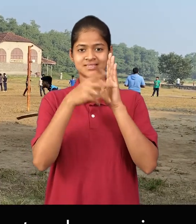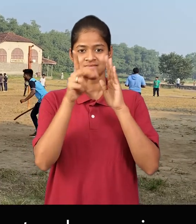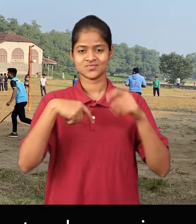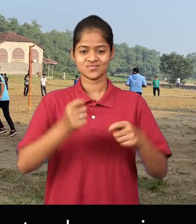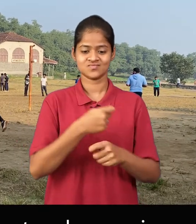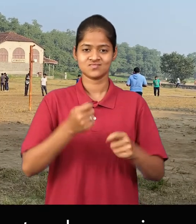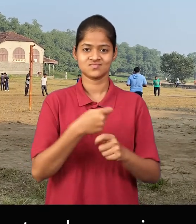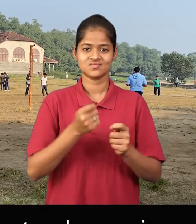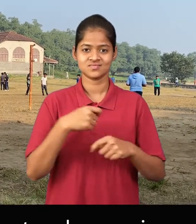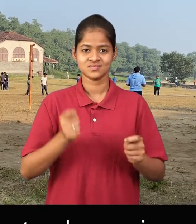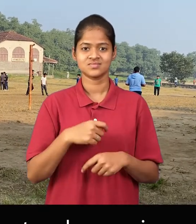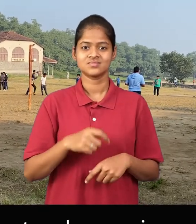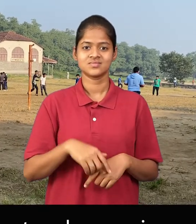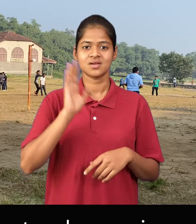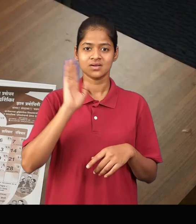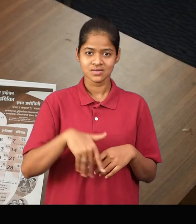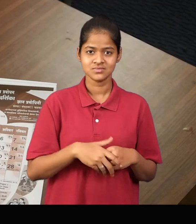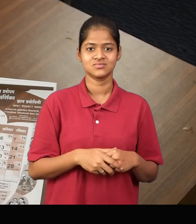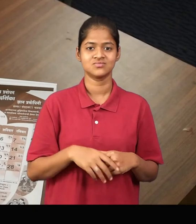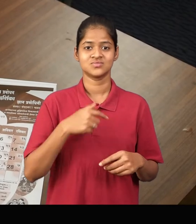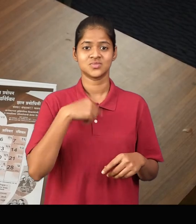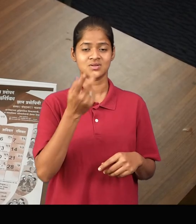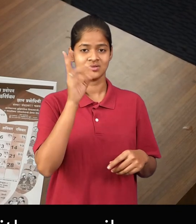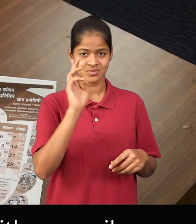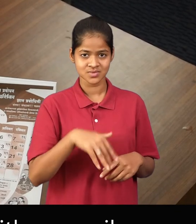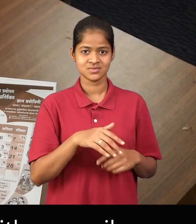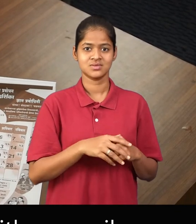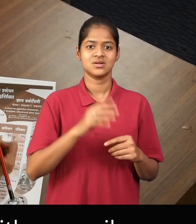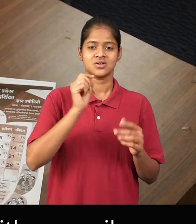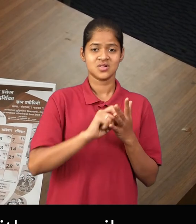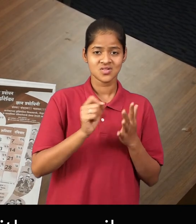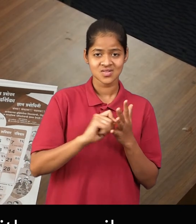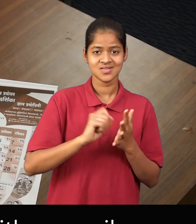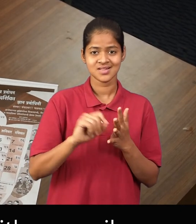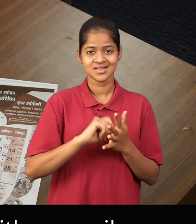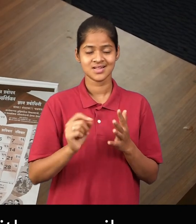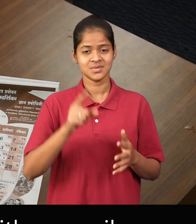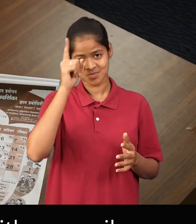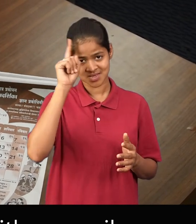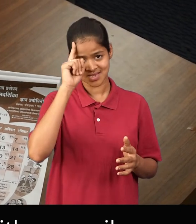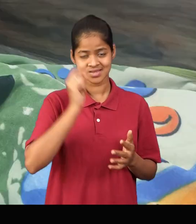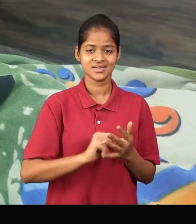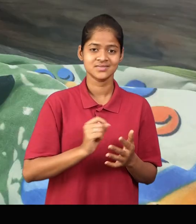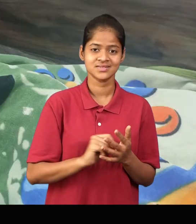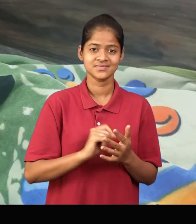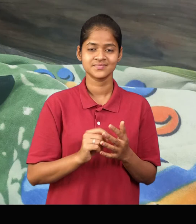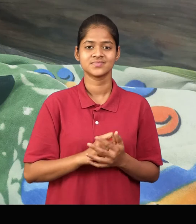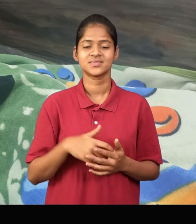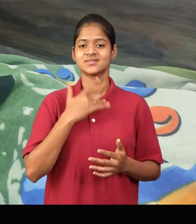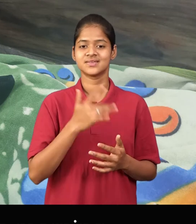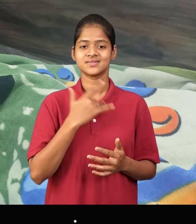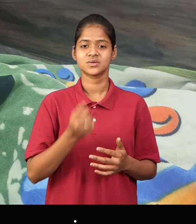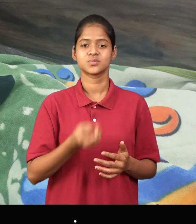back tomorrow to play again. Write Learn to write with a pencil. Feel